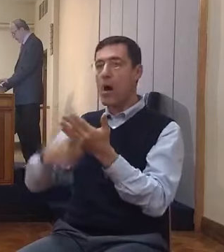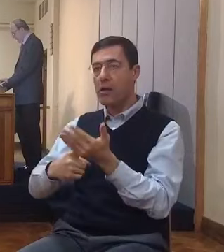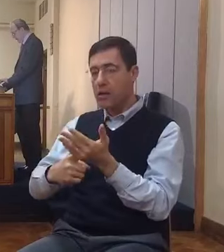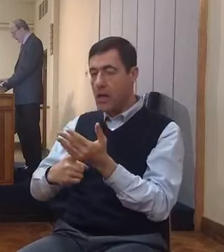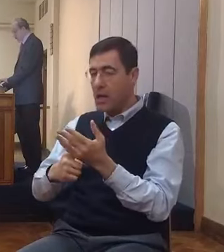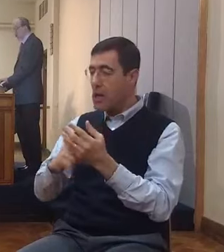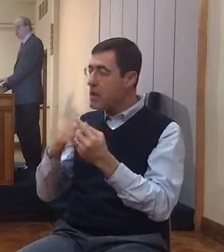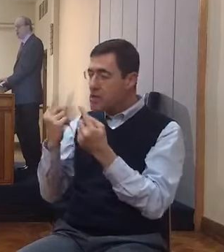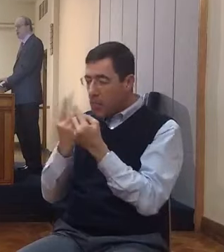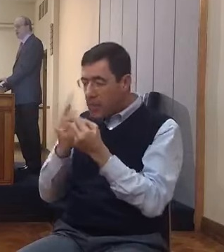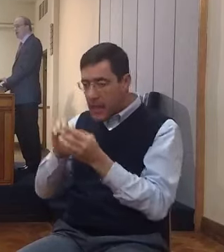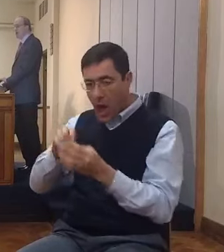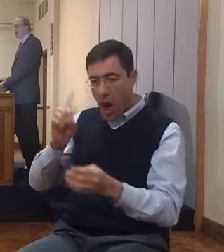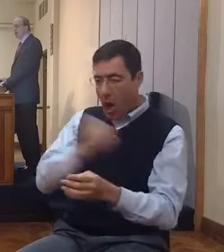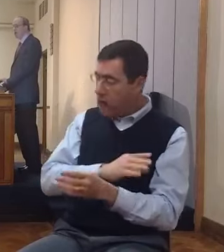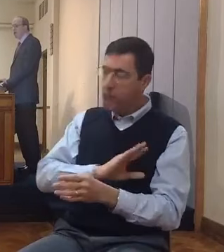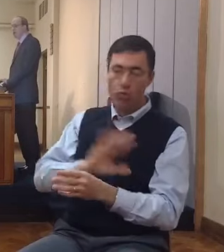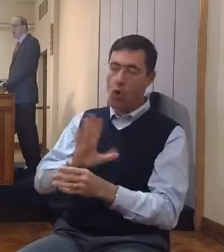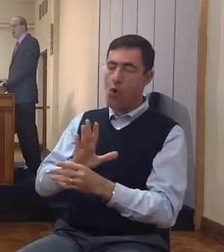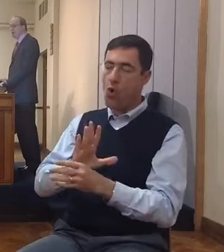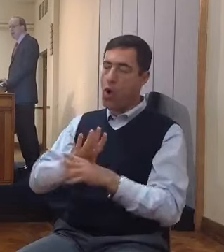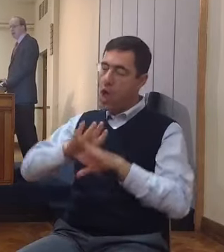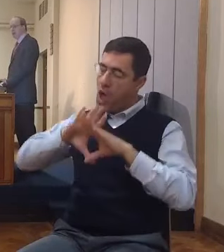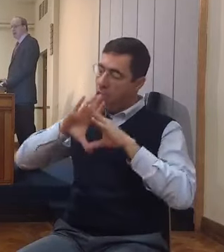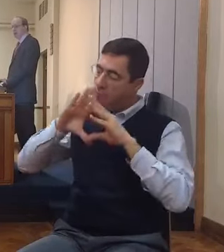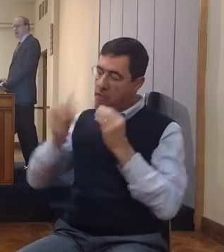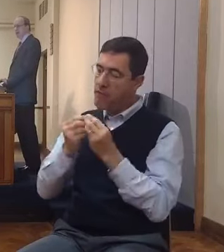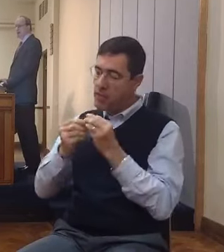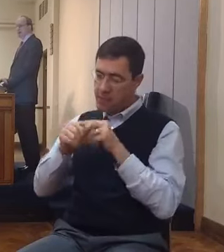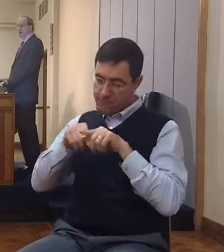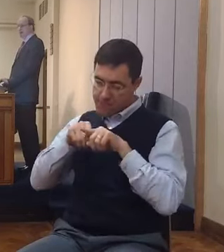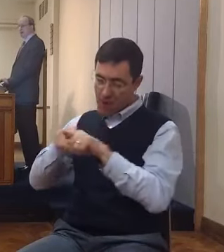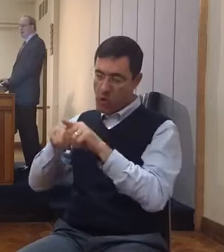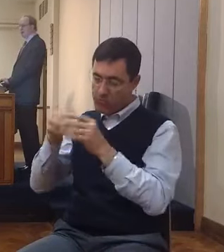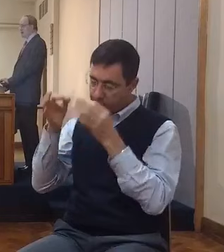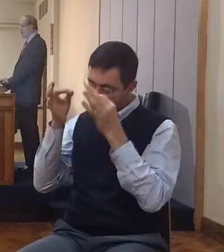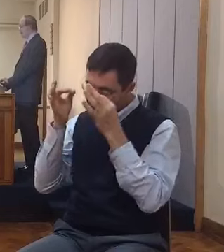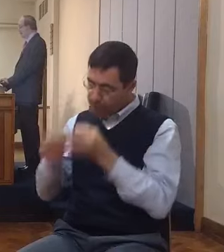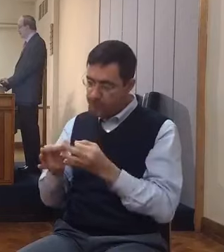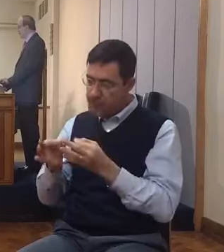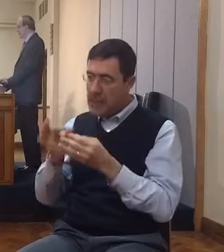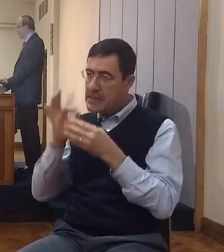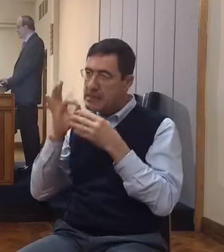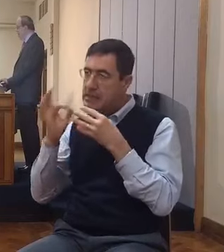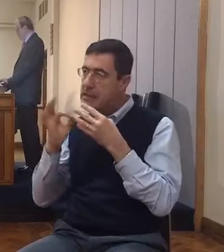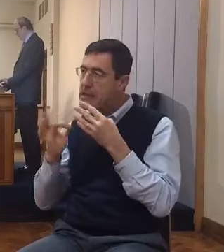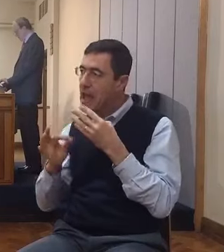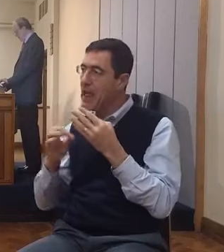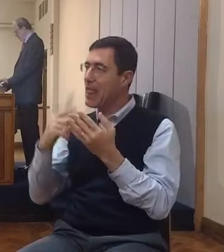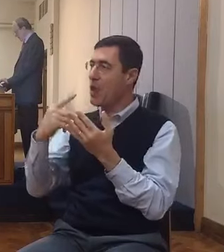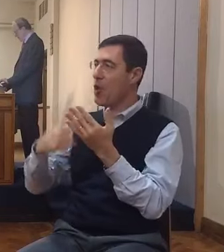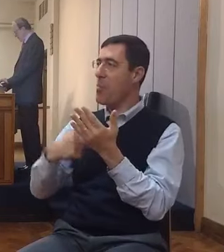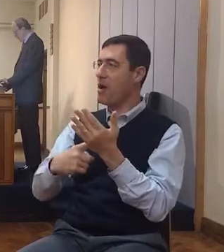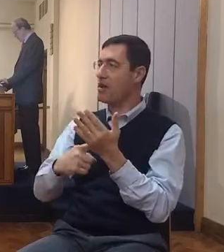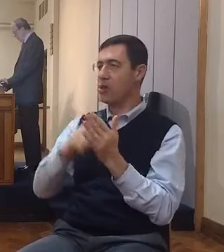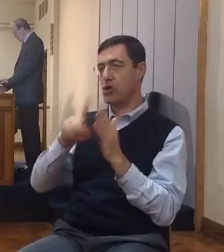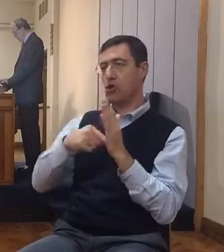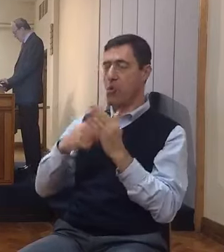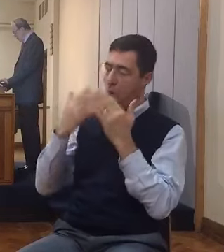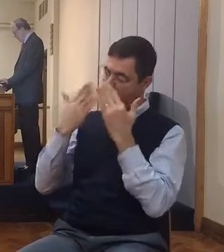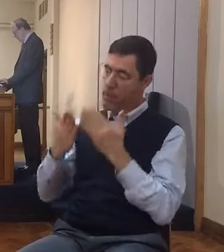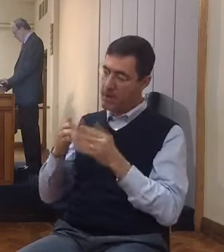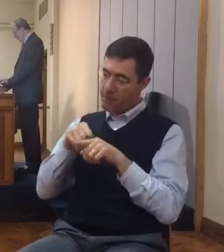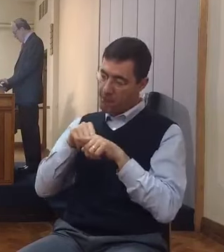original. Joshua removed nothing from the commands he was given.